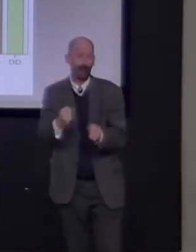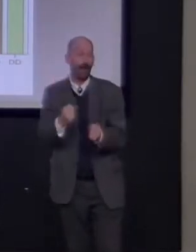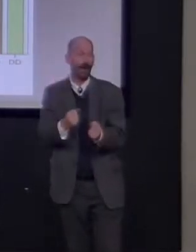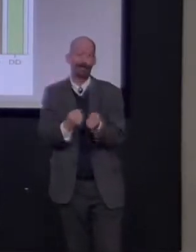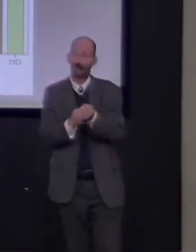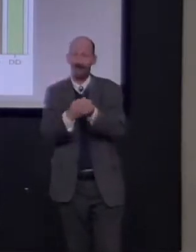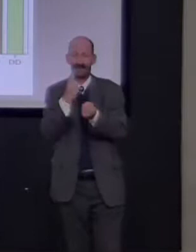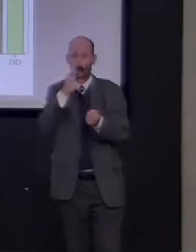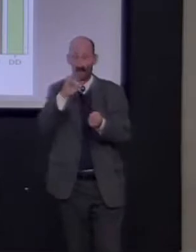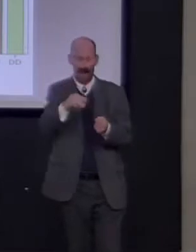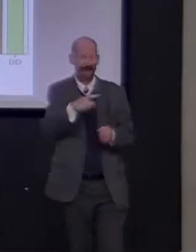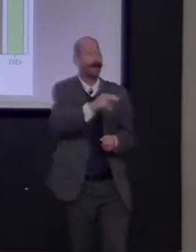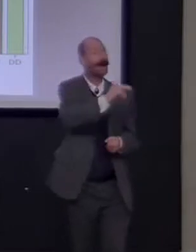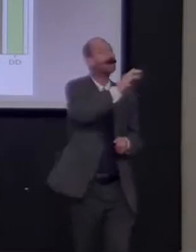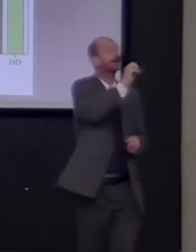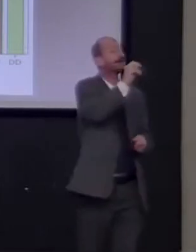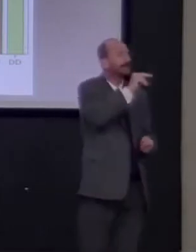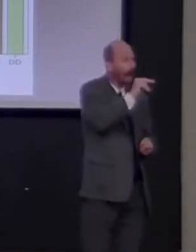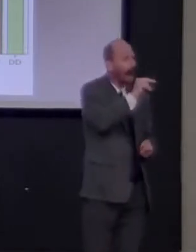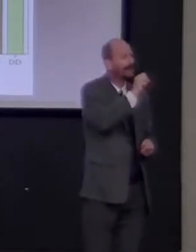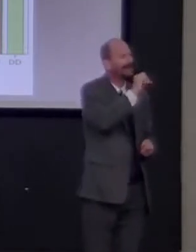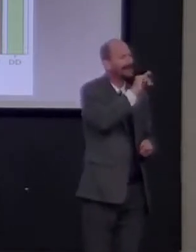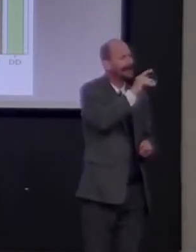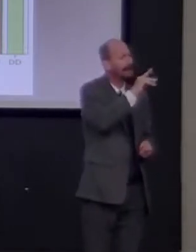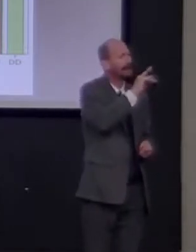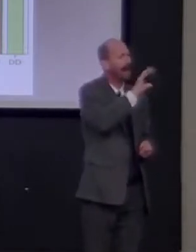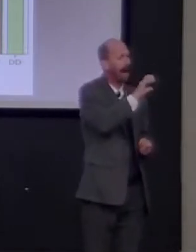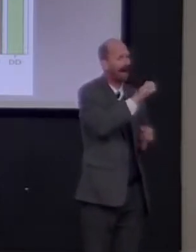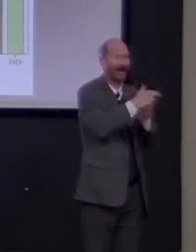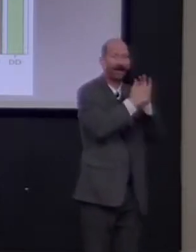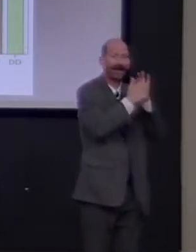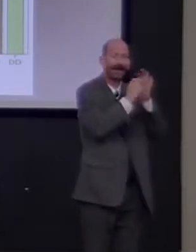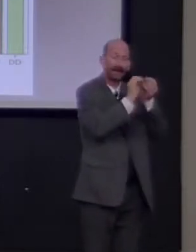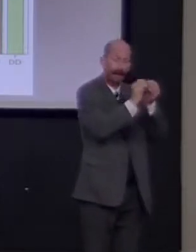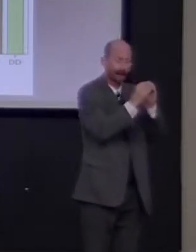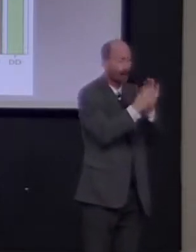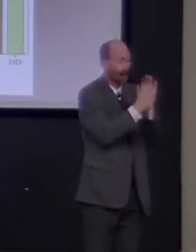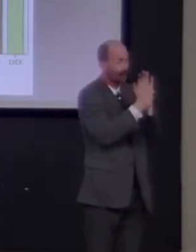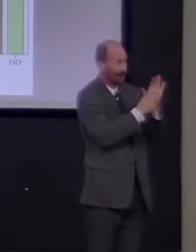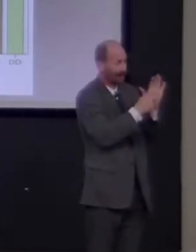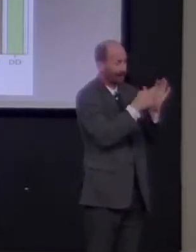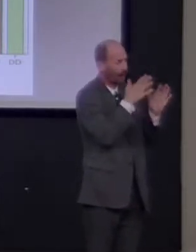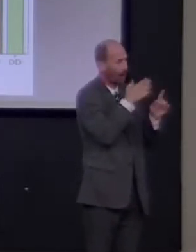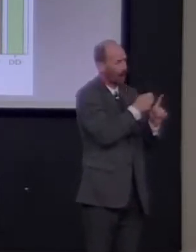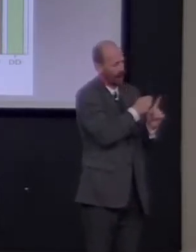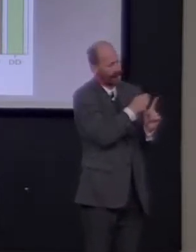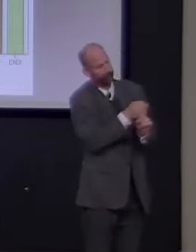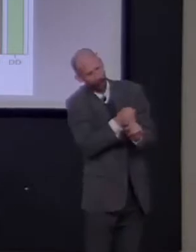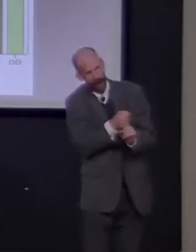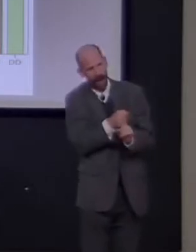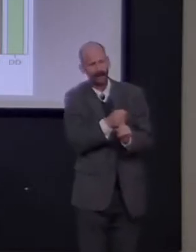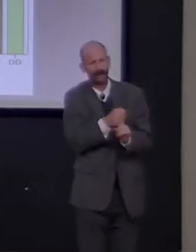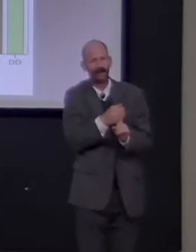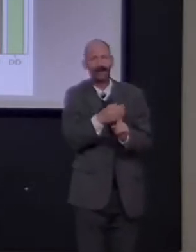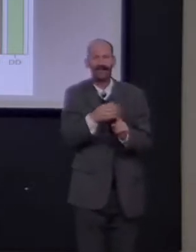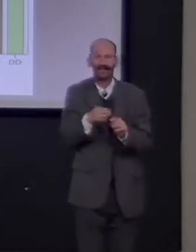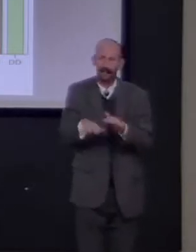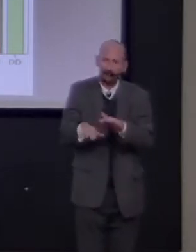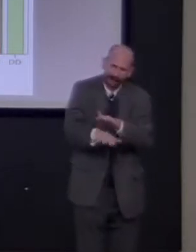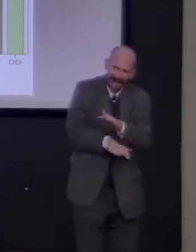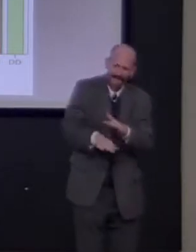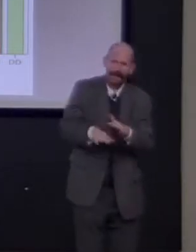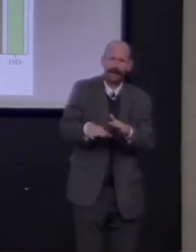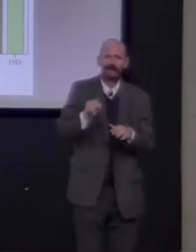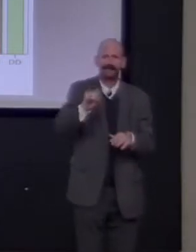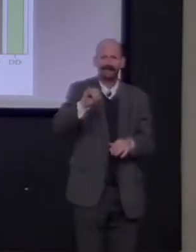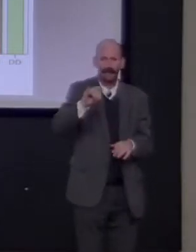non-symbolic number representation drives difficulties in learning even the most basic symbolic skills, which